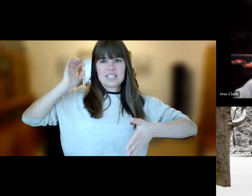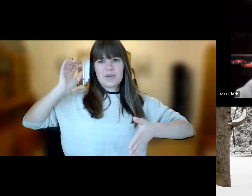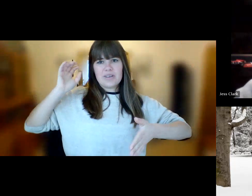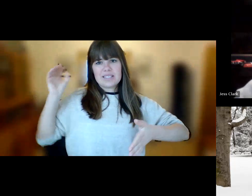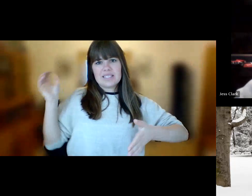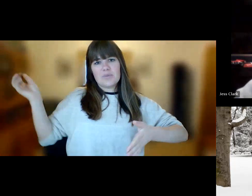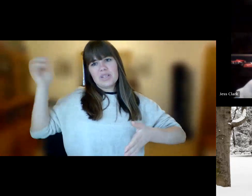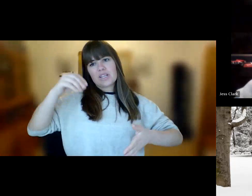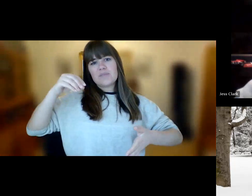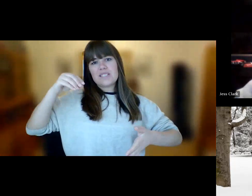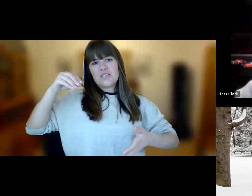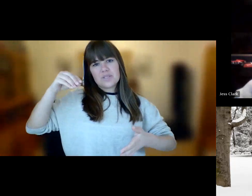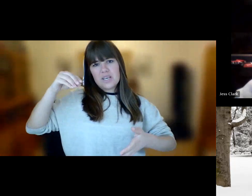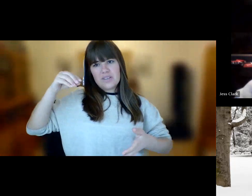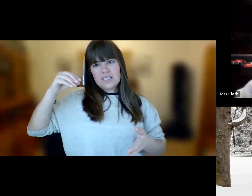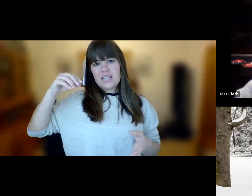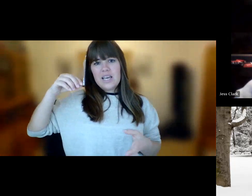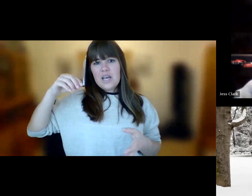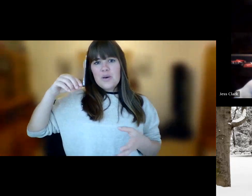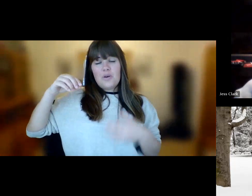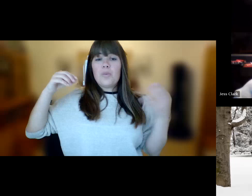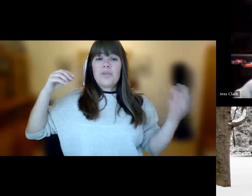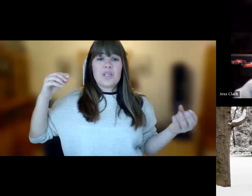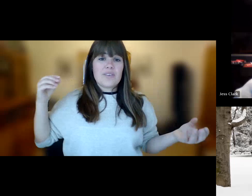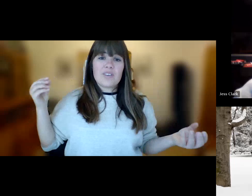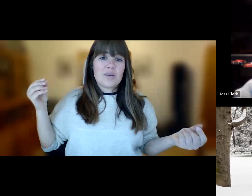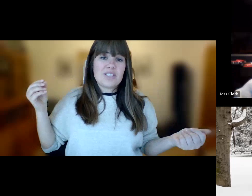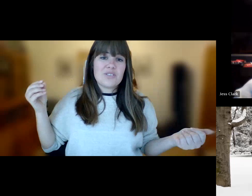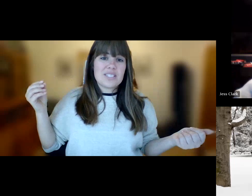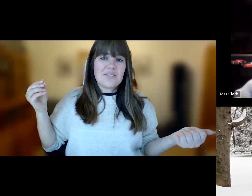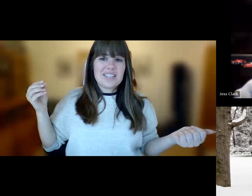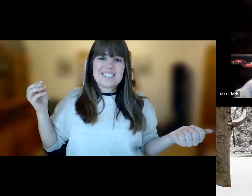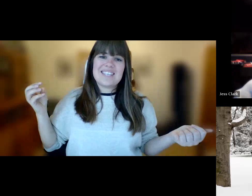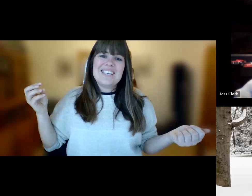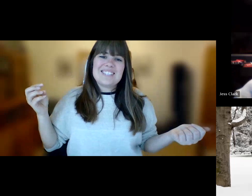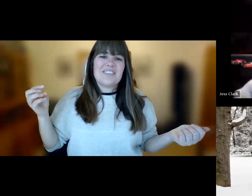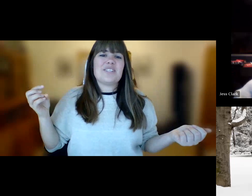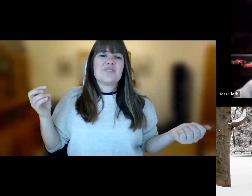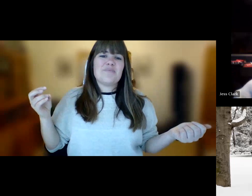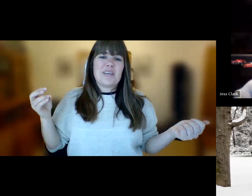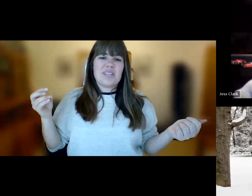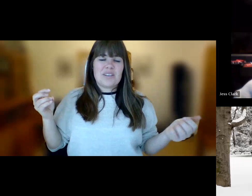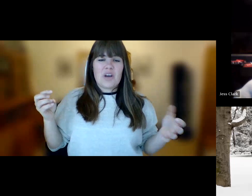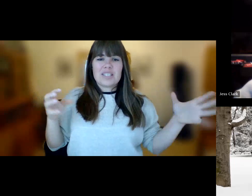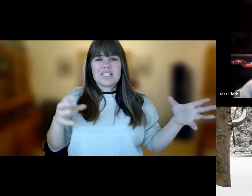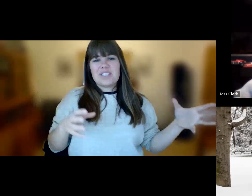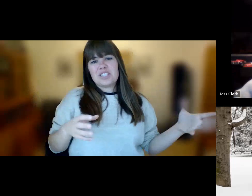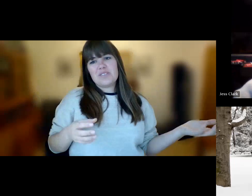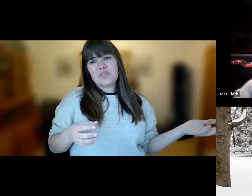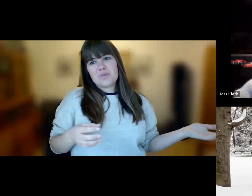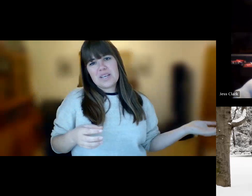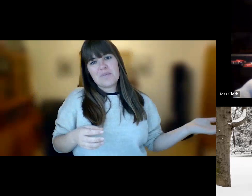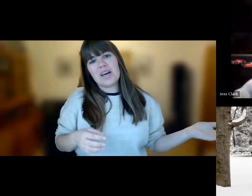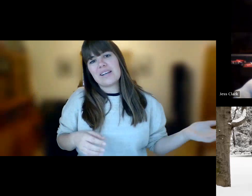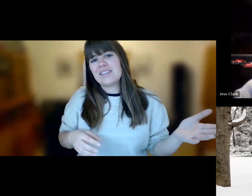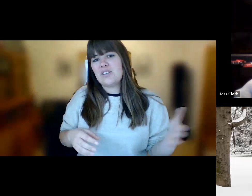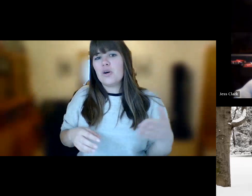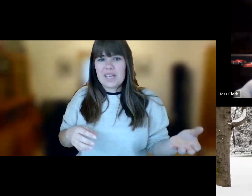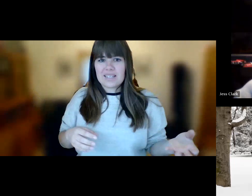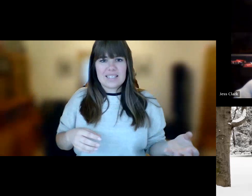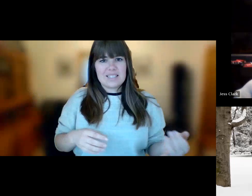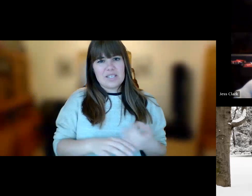process and experience that someone that comes into your service, or before they've even come into your service. So those maybe kind of hardest to reach individuals that